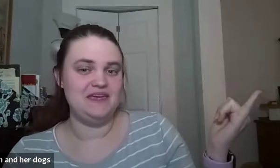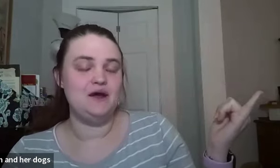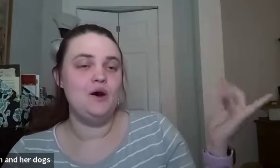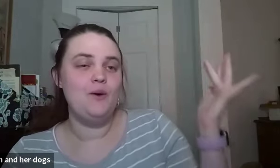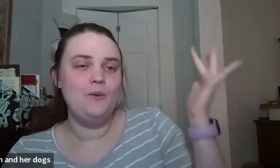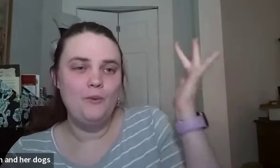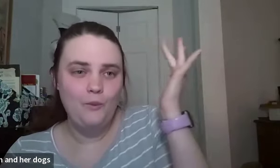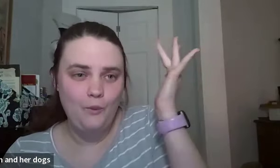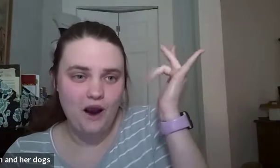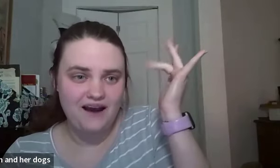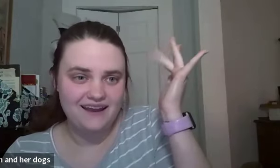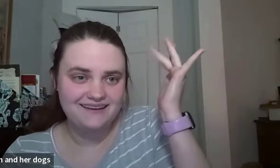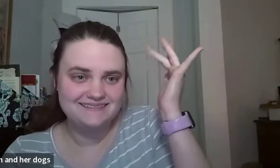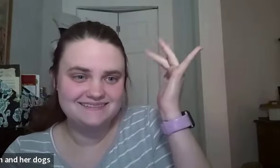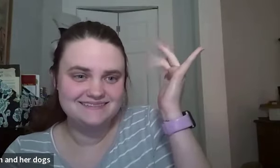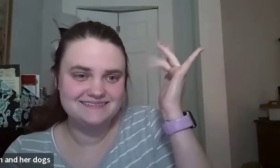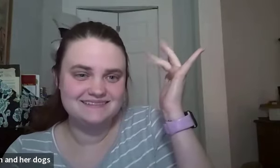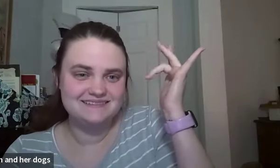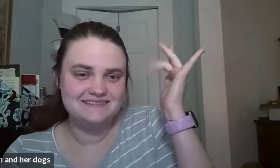Then why.